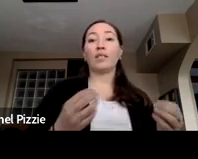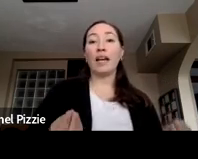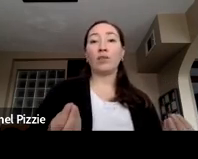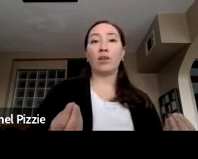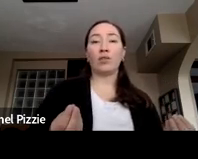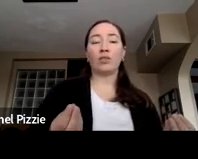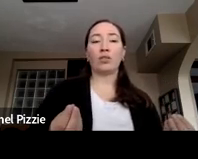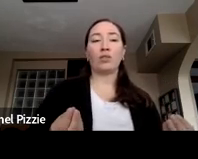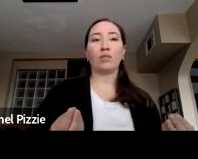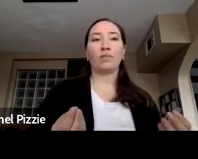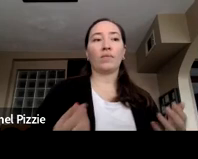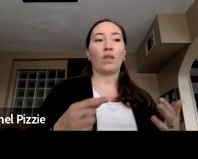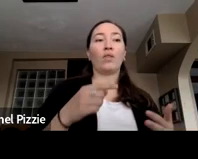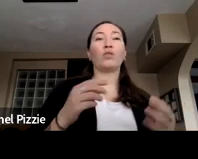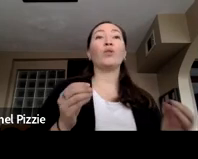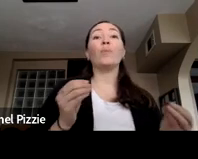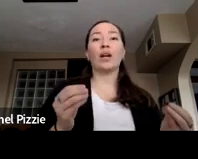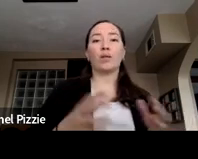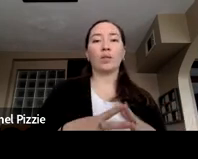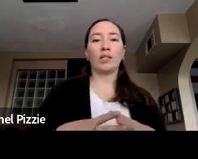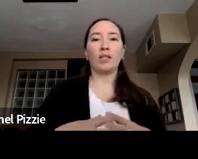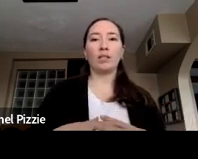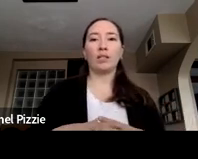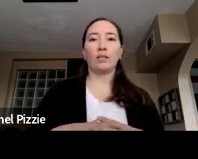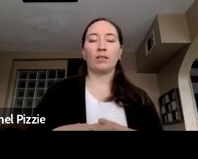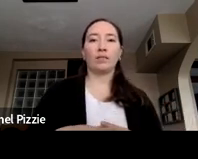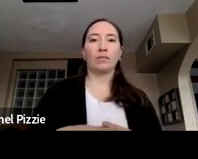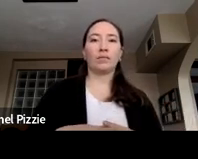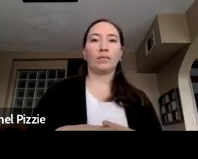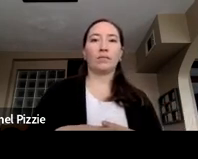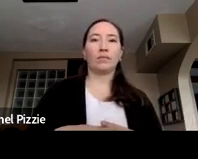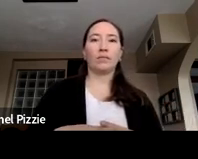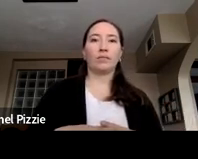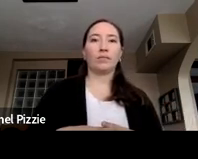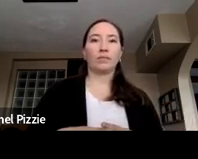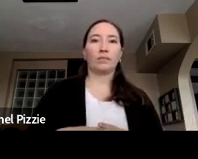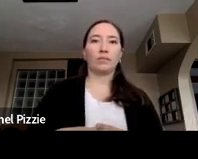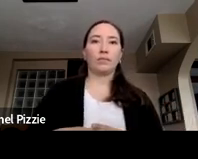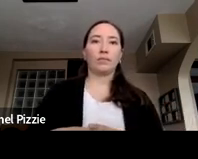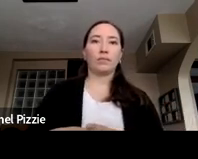it would download those numeric responses.